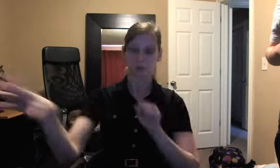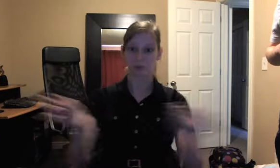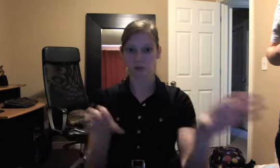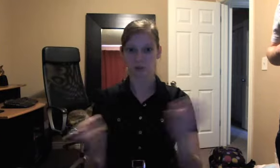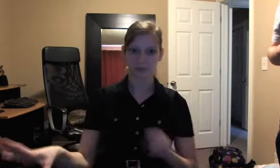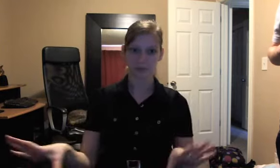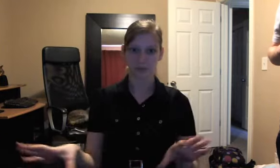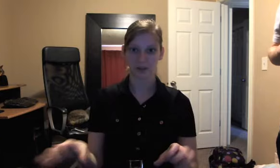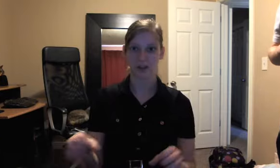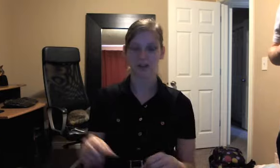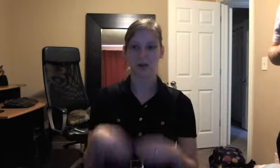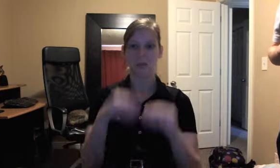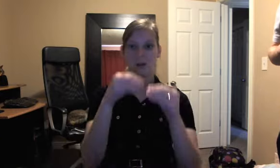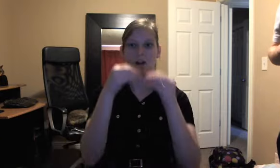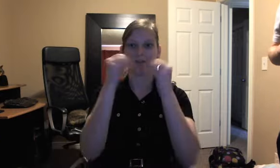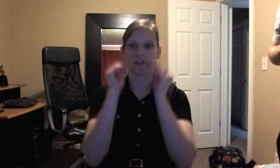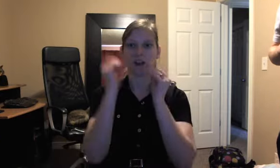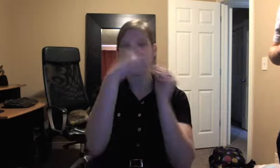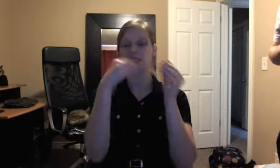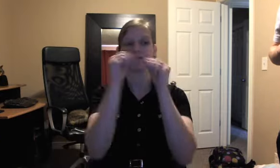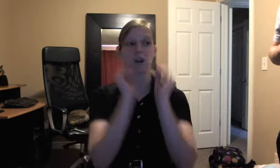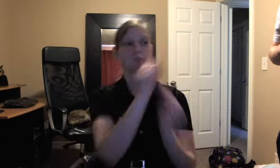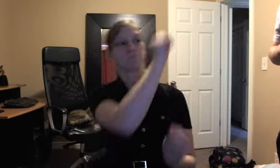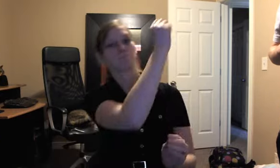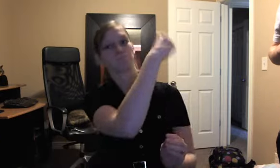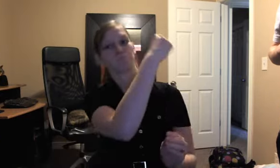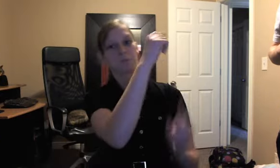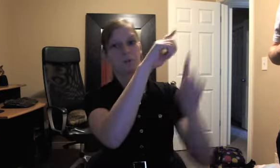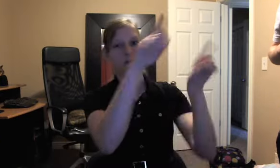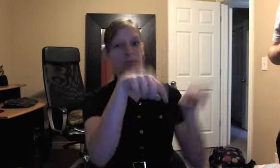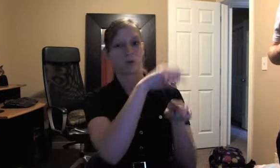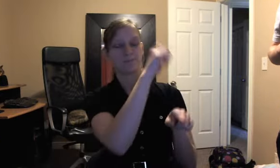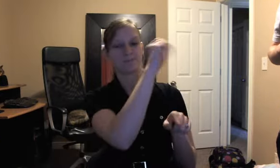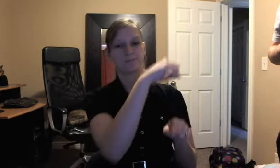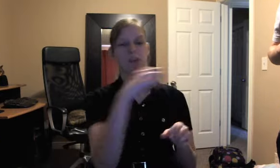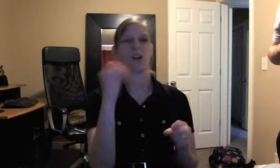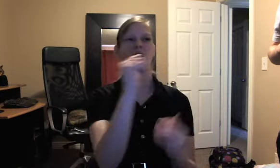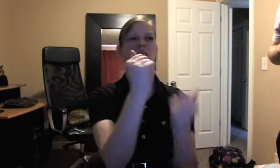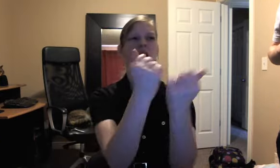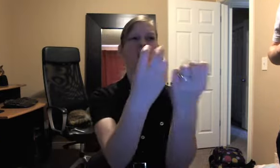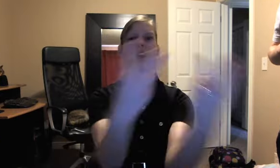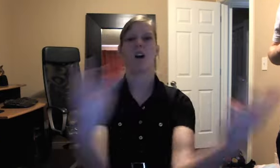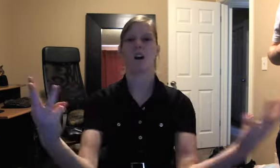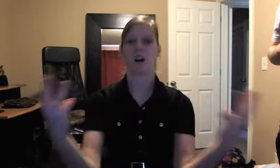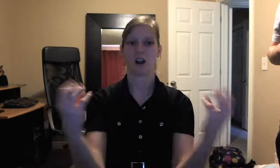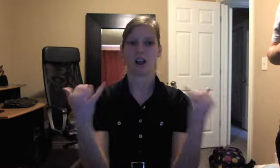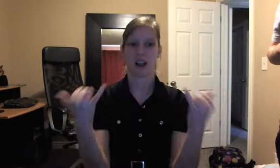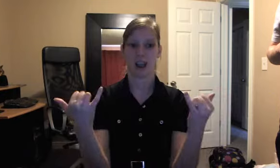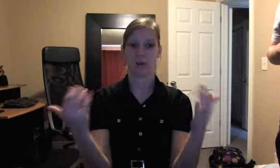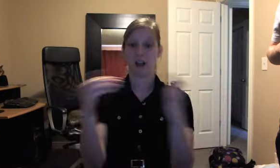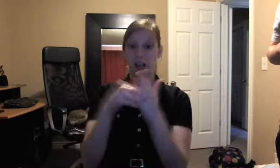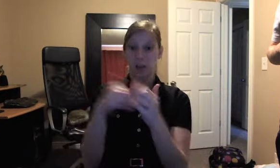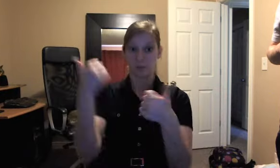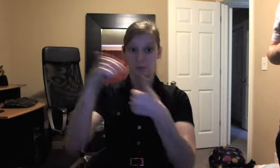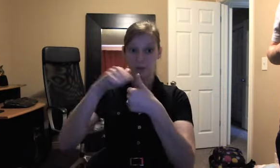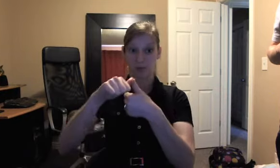Okay. Let's run through the order of operations again. The whole thing is like this. P is for parentheses, E